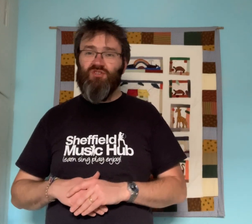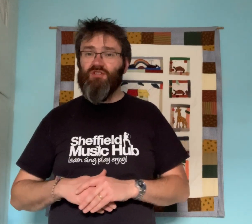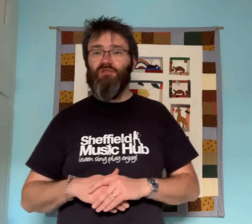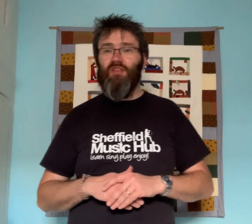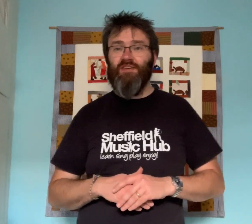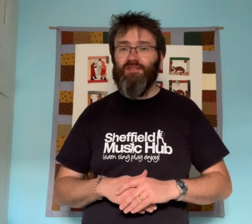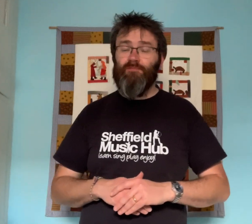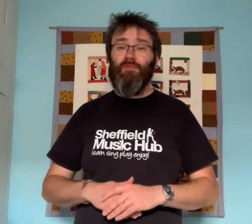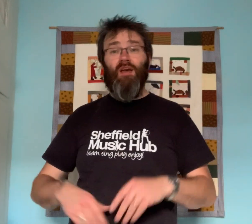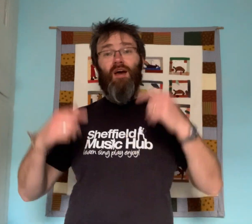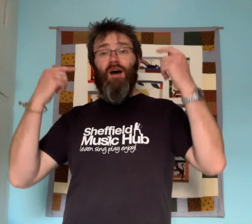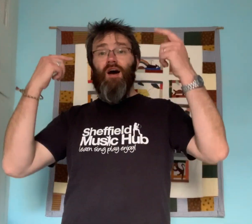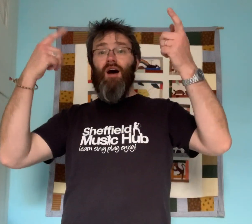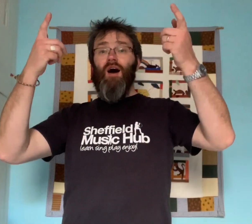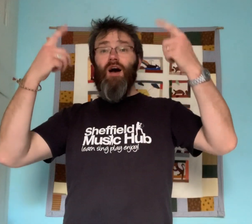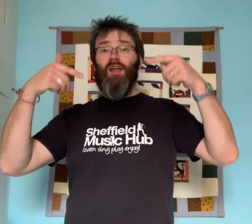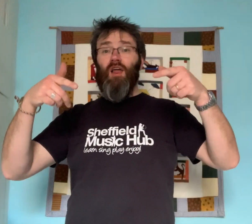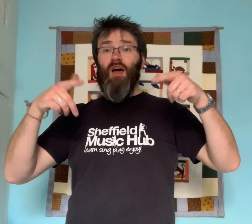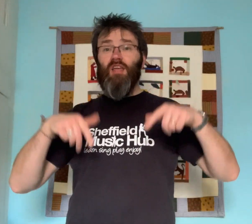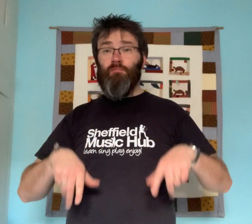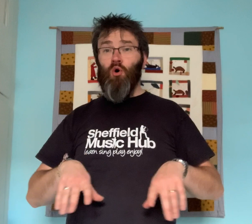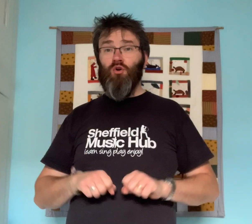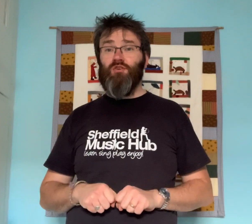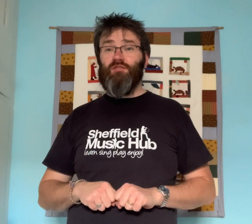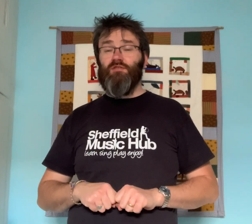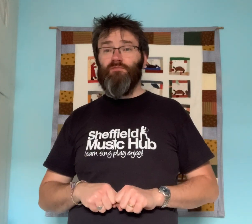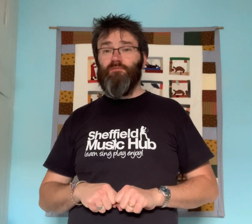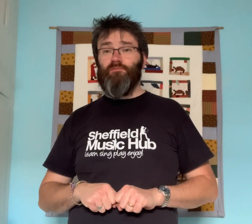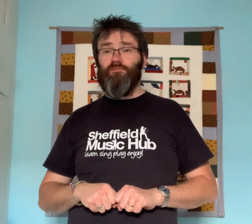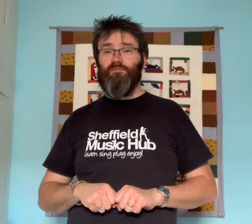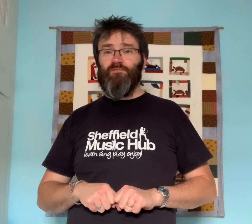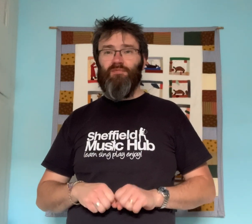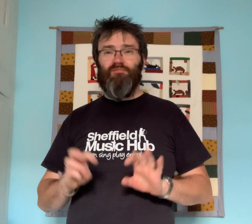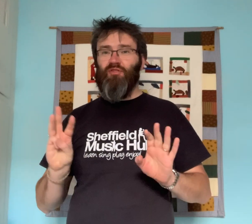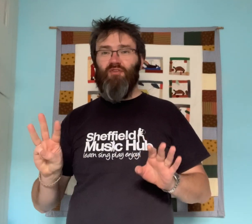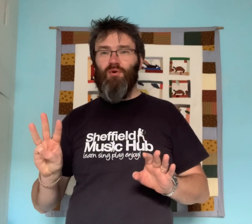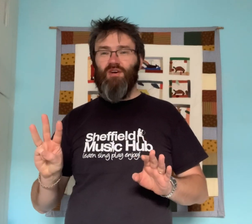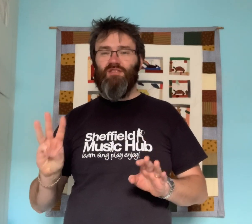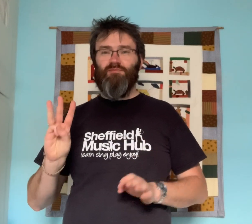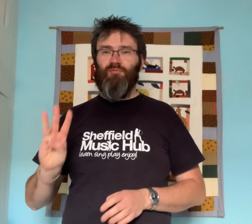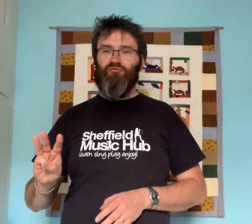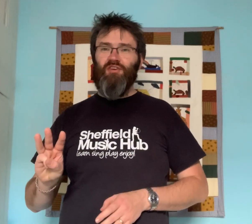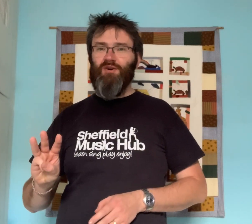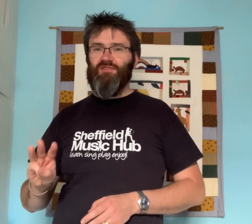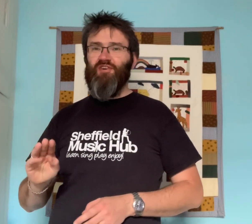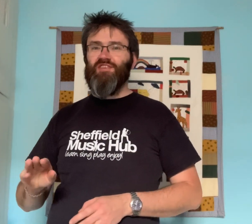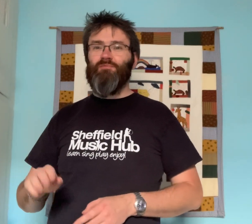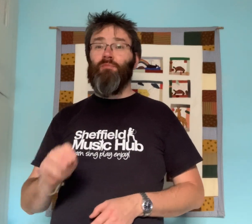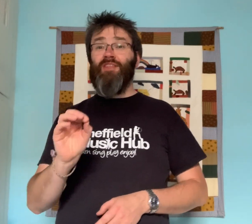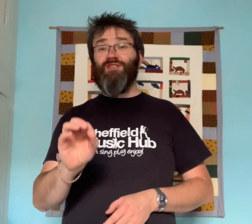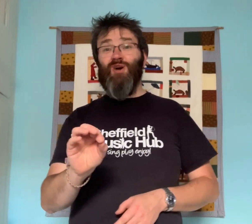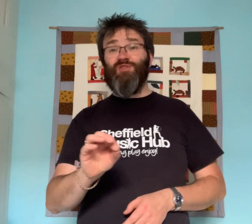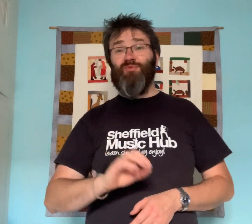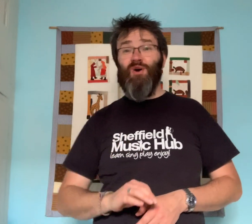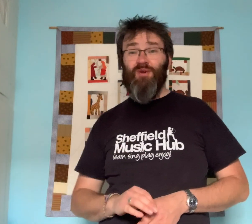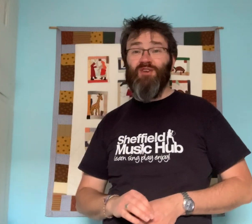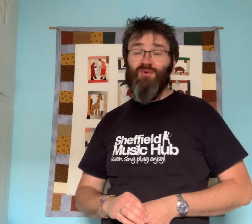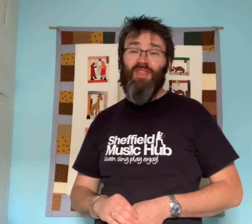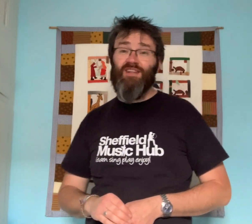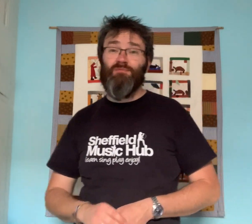goes like this. I like books. 3 words, 3 notes, very simple, but there's loads of work we can do in that to make sure